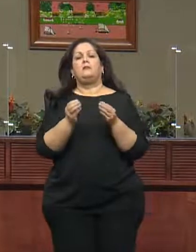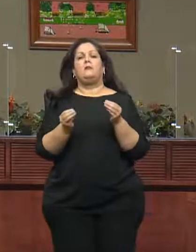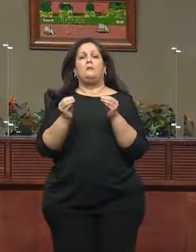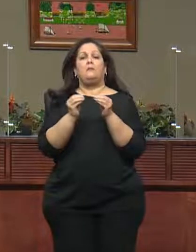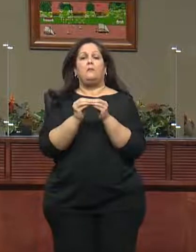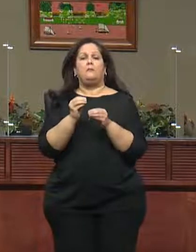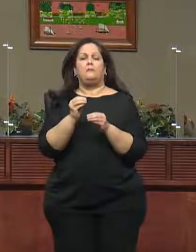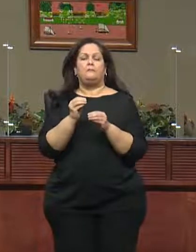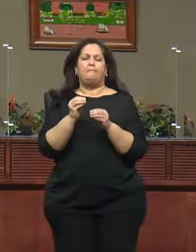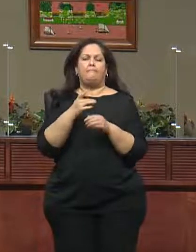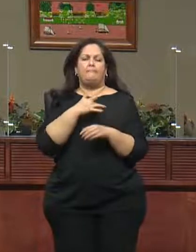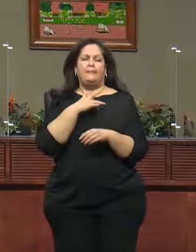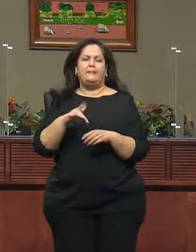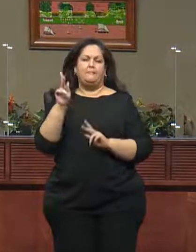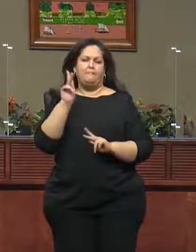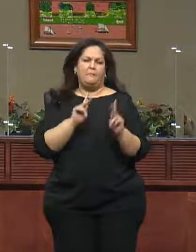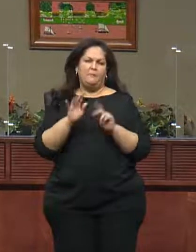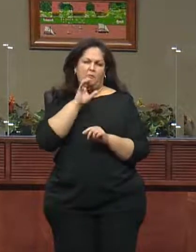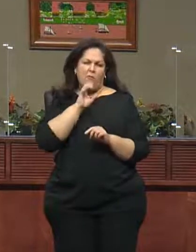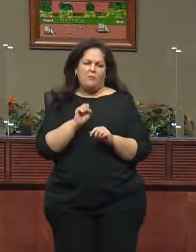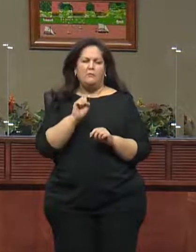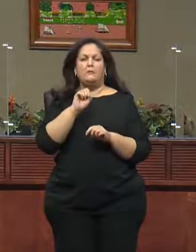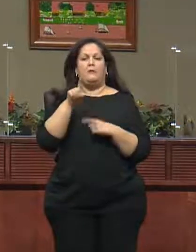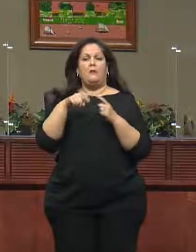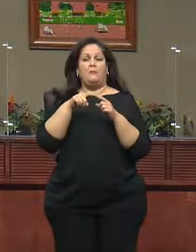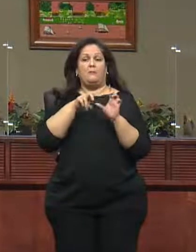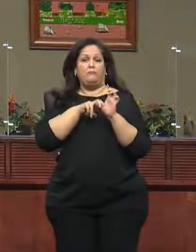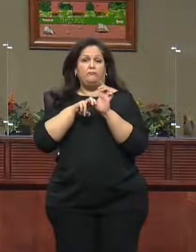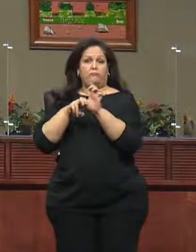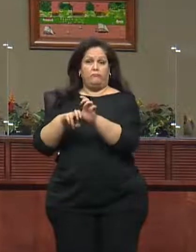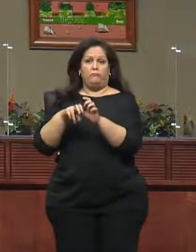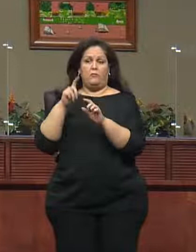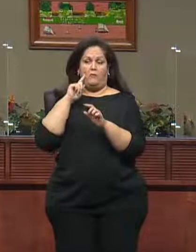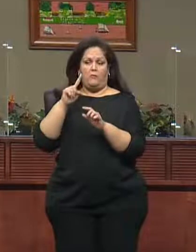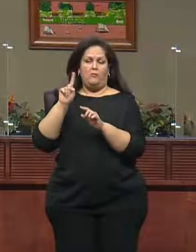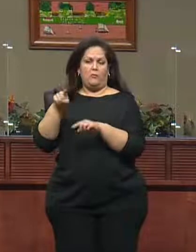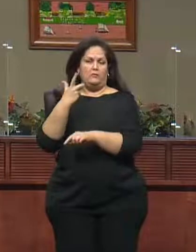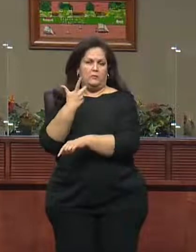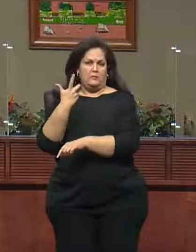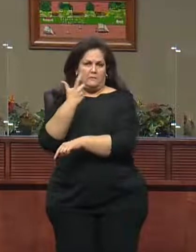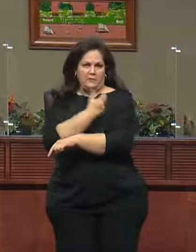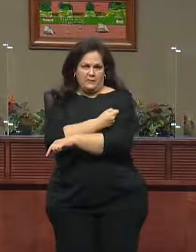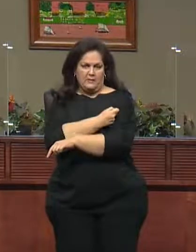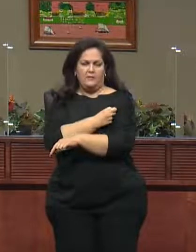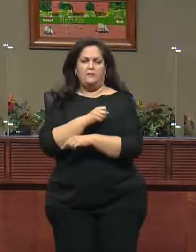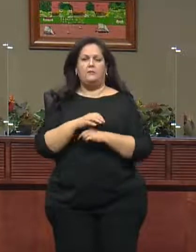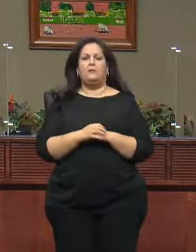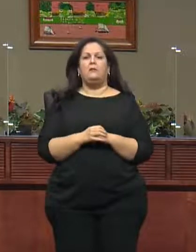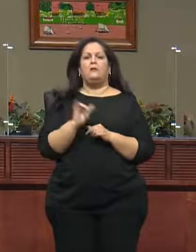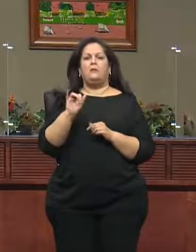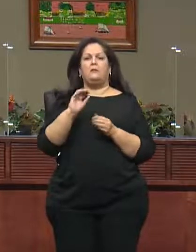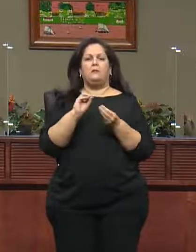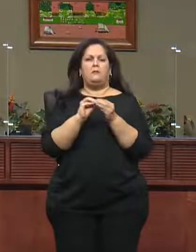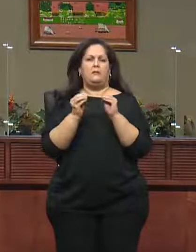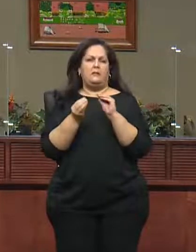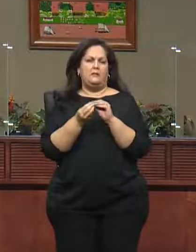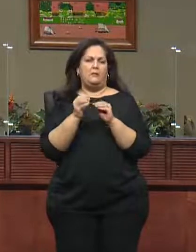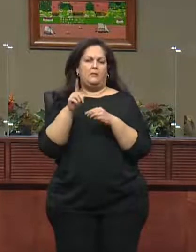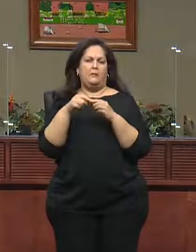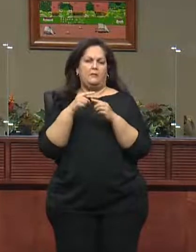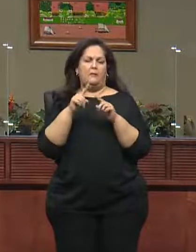vulnerable residents as it relates to transportation to the vaccination site as well. The mayor will give an update on COVID-19